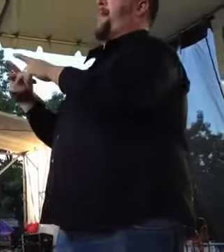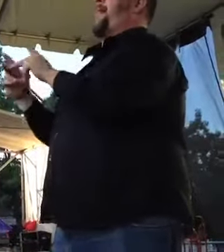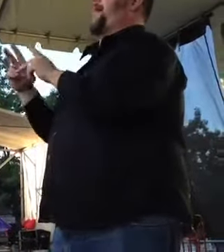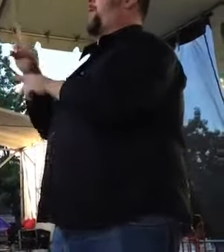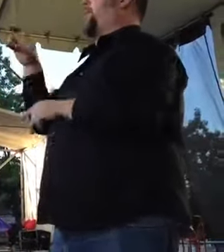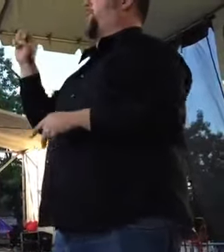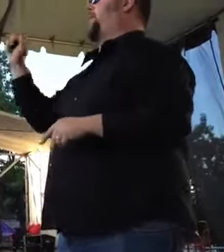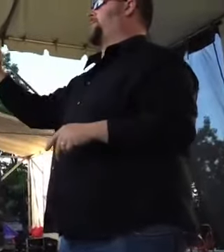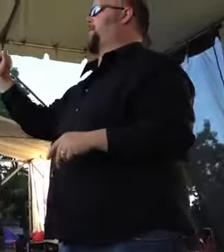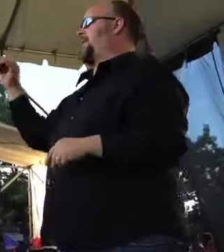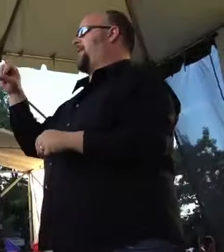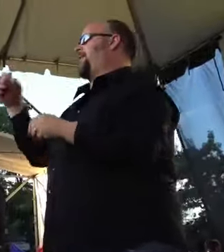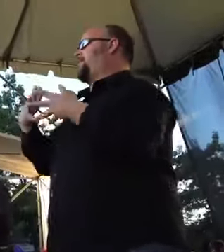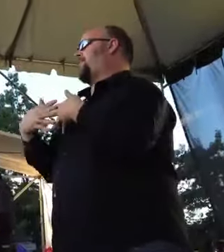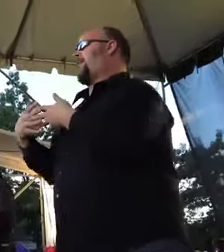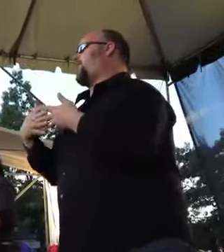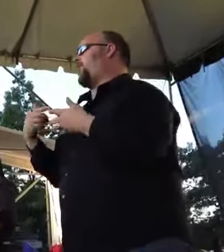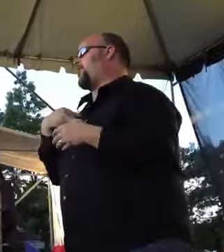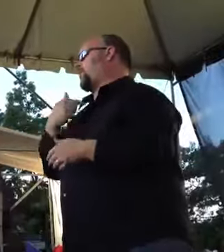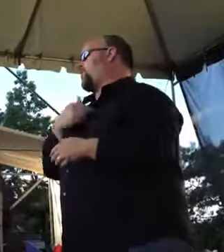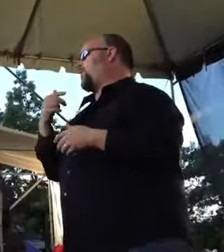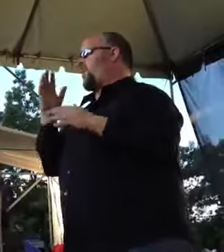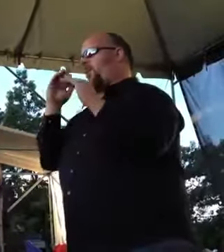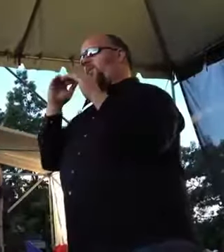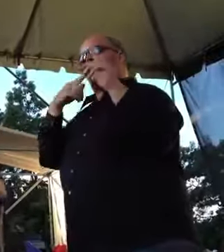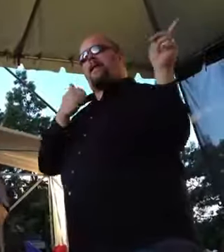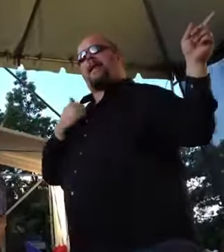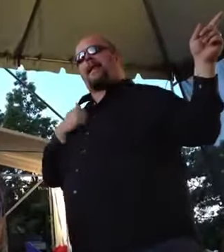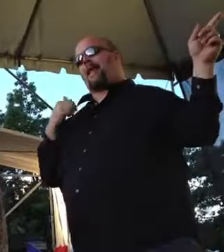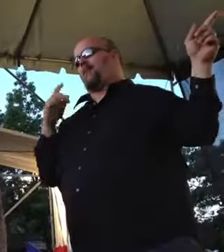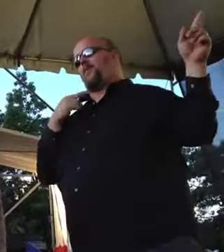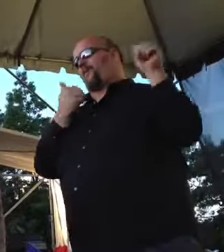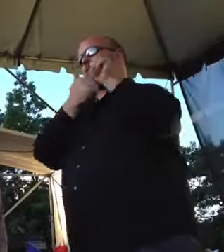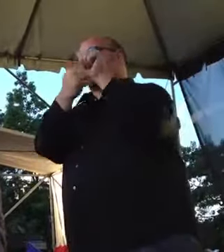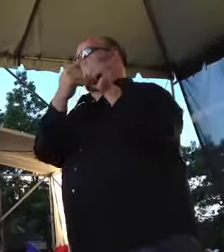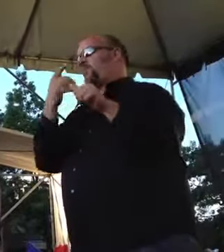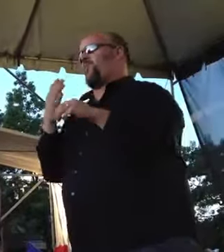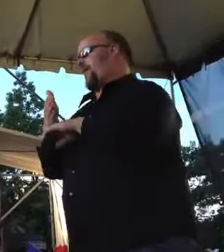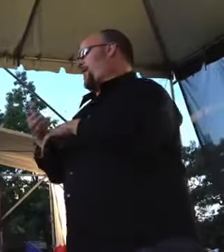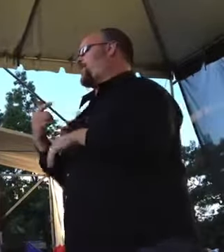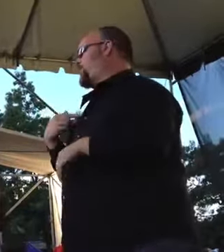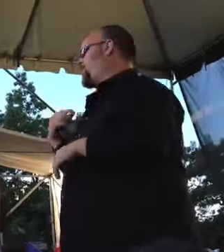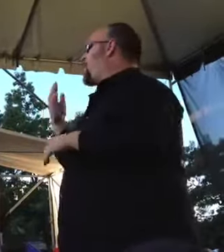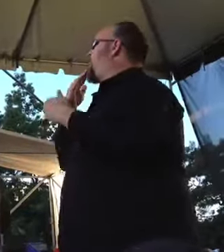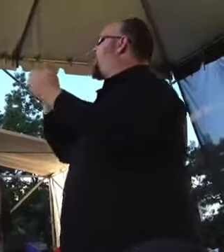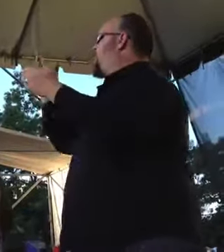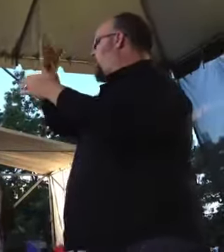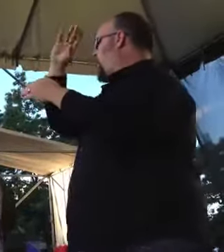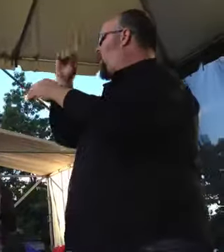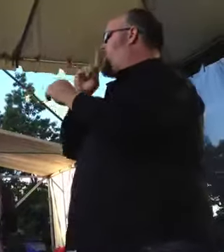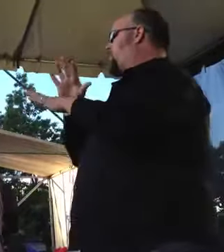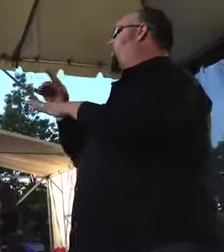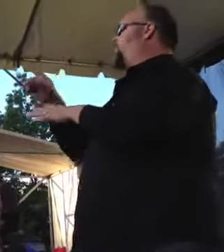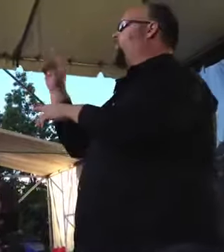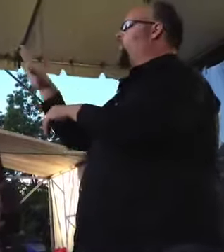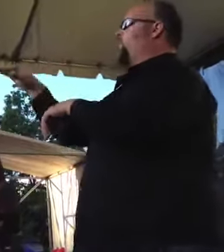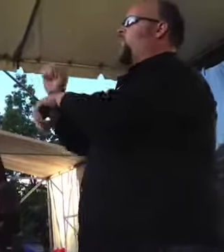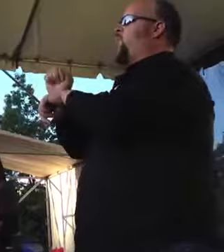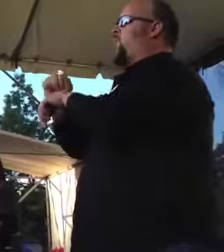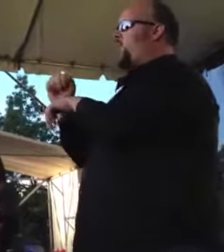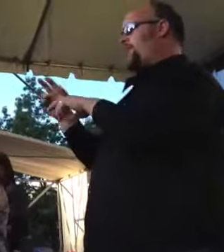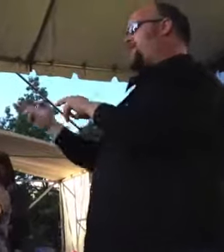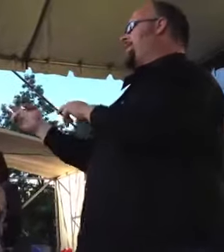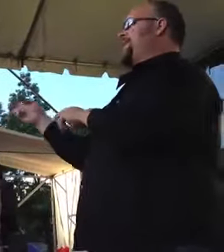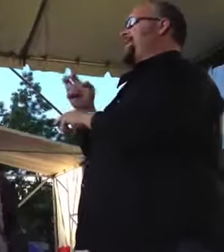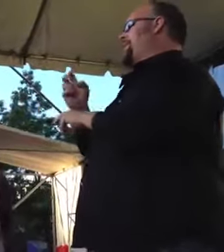States of America. And hopefully we'll be following you soon there in Canada where I'm from. So God bless. Do your work out there. Take something from this